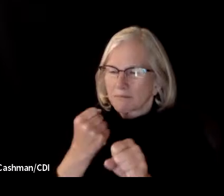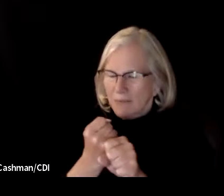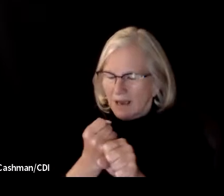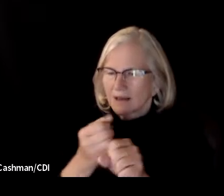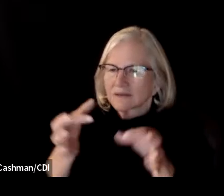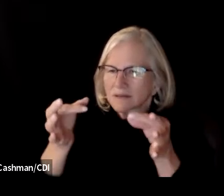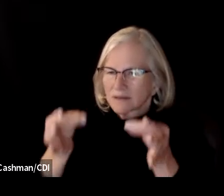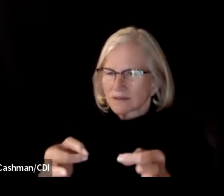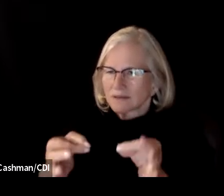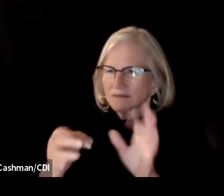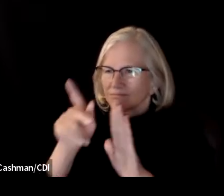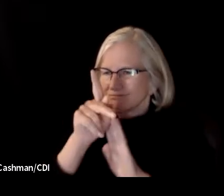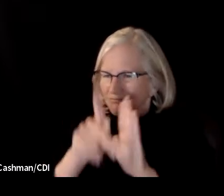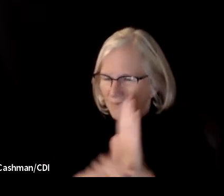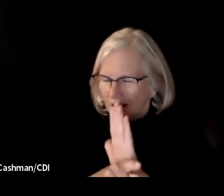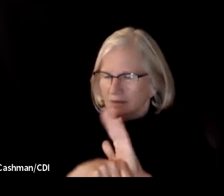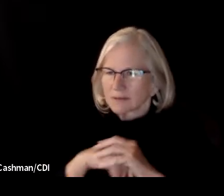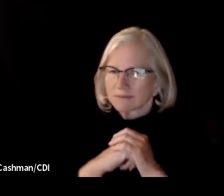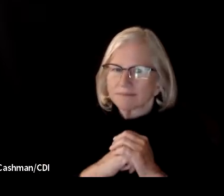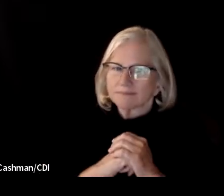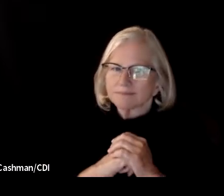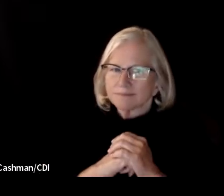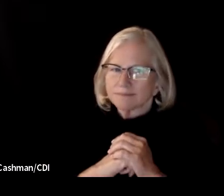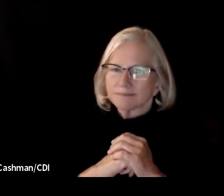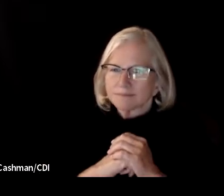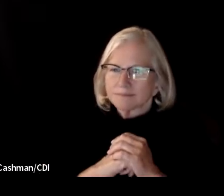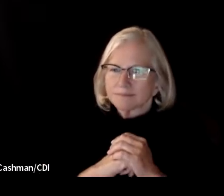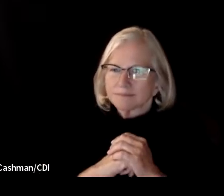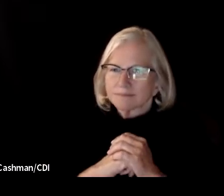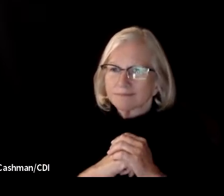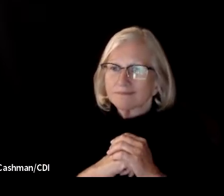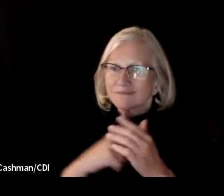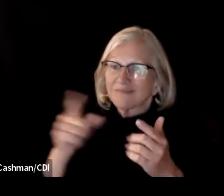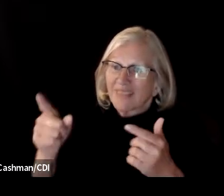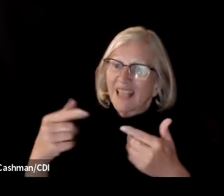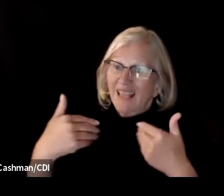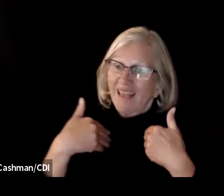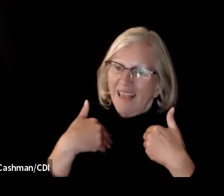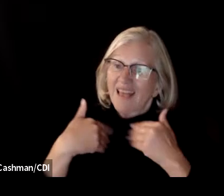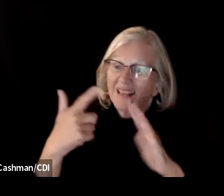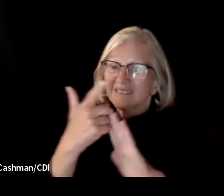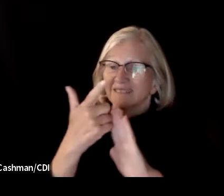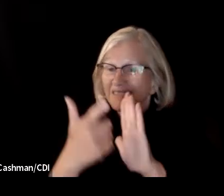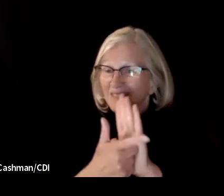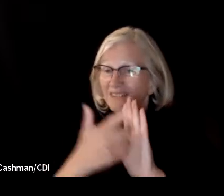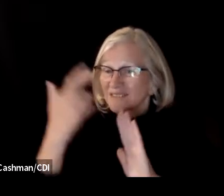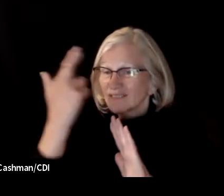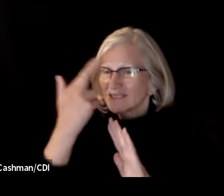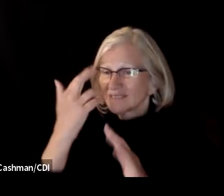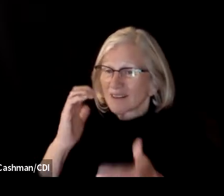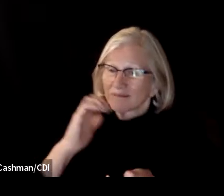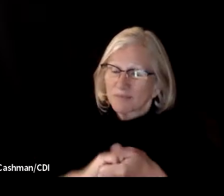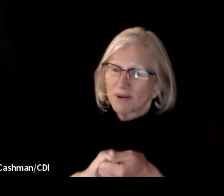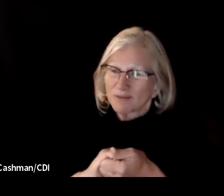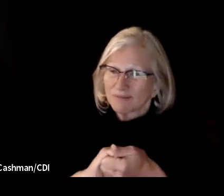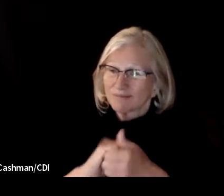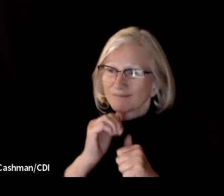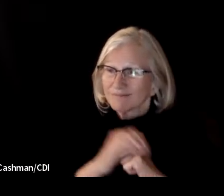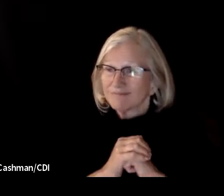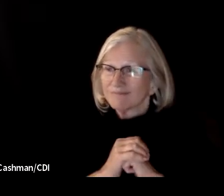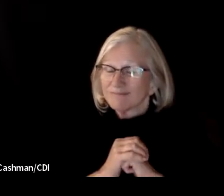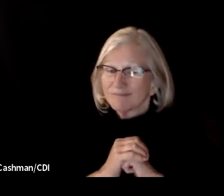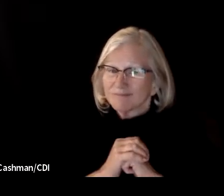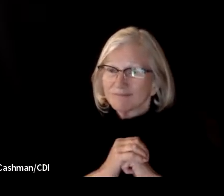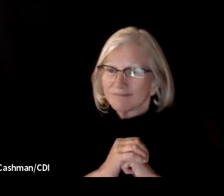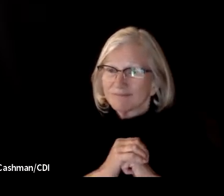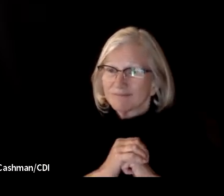they determine those either for legal reasons and also in partnership with their communities. And so school boards will be looking at whether or not they